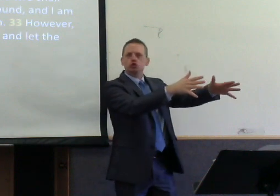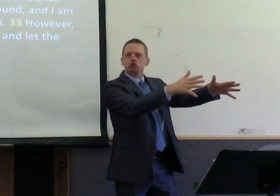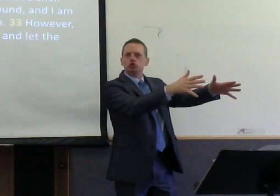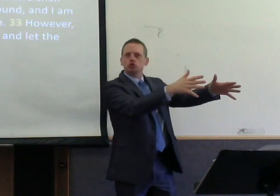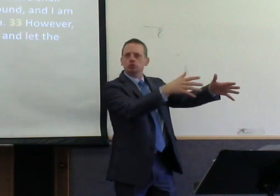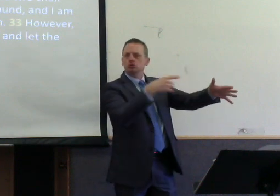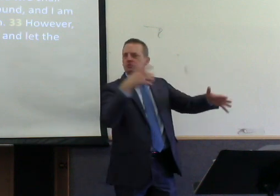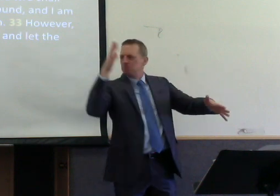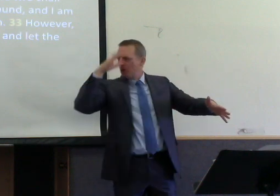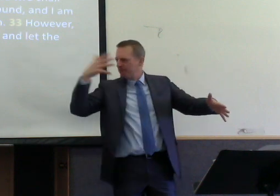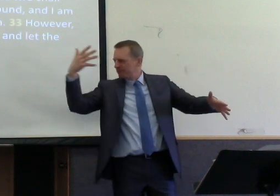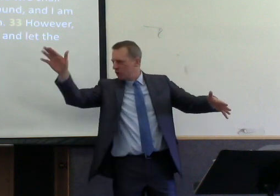Come back to you.